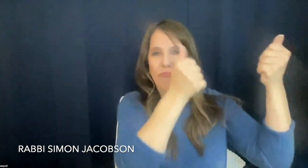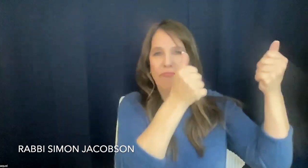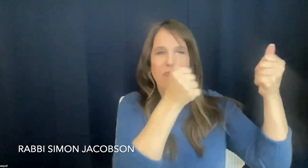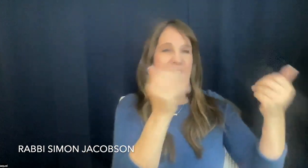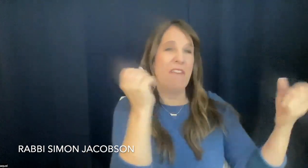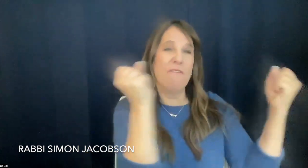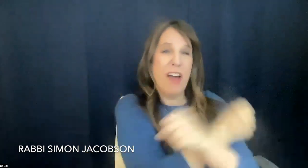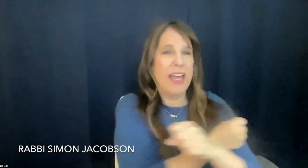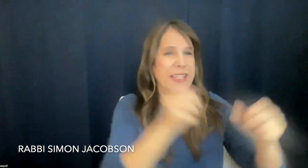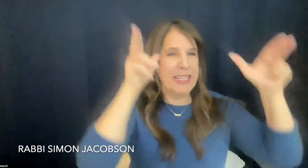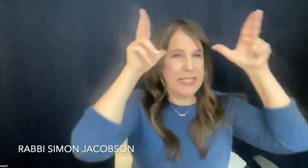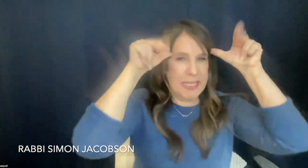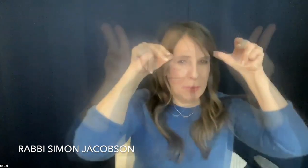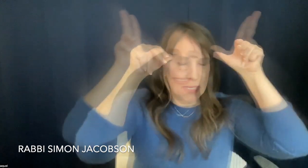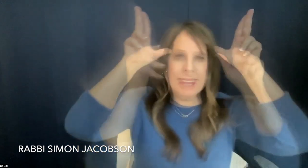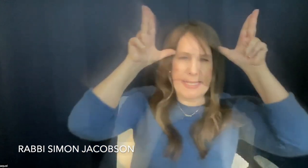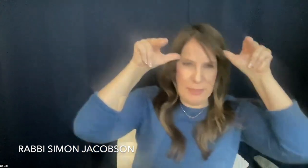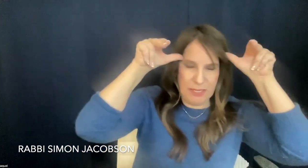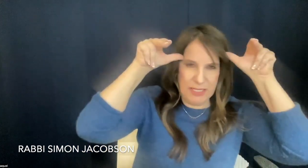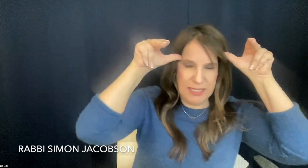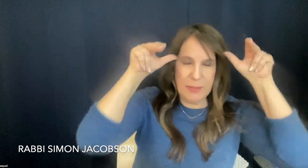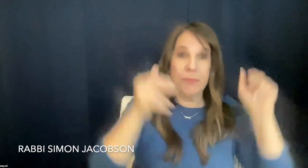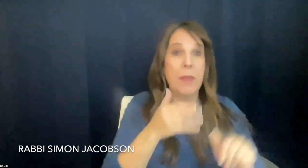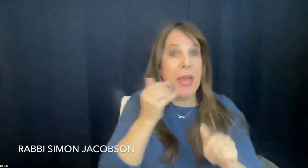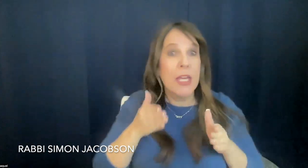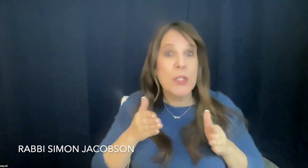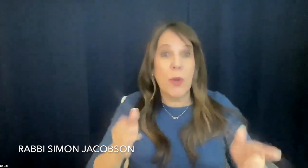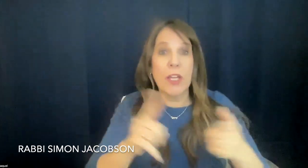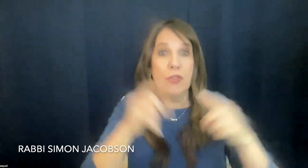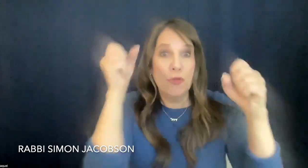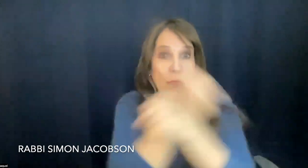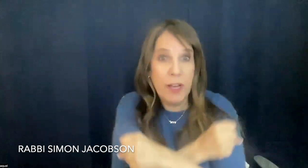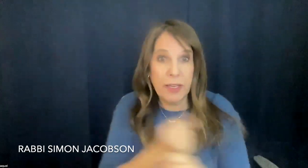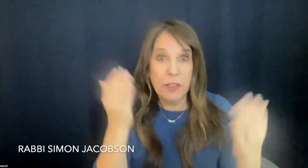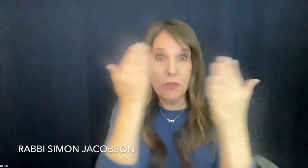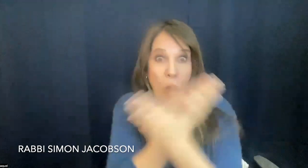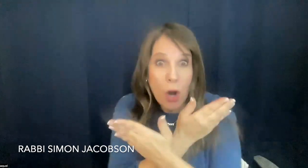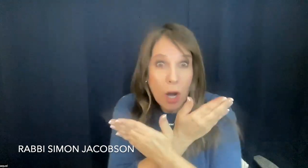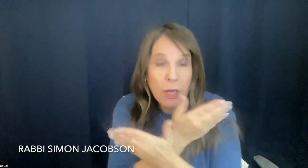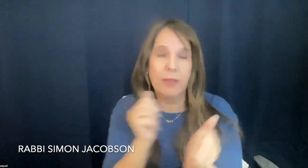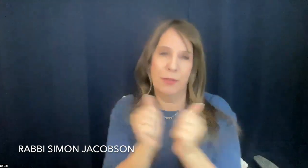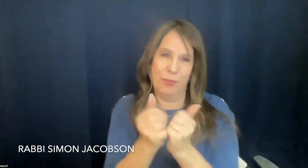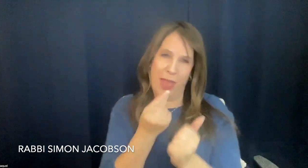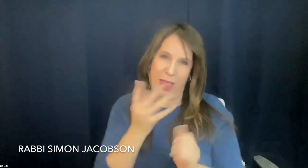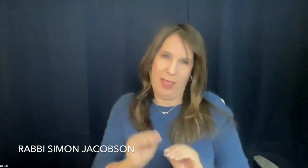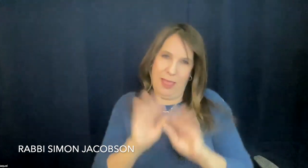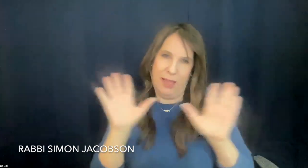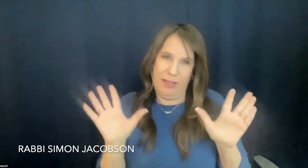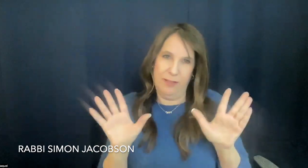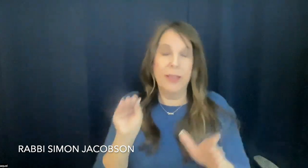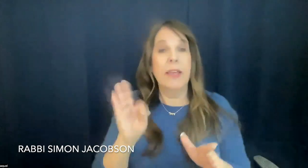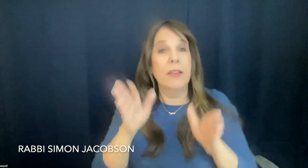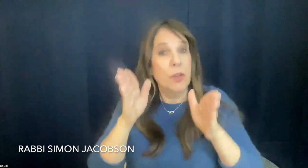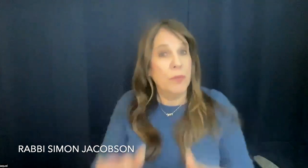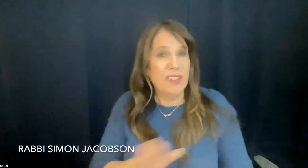weapons and efforts cannot fight darkness. The best way to fight darkness is with light. So if a person does not have a cause, does not